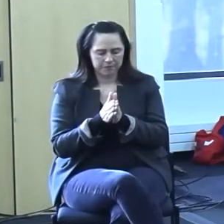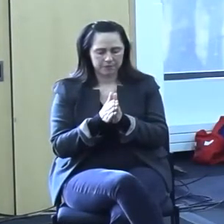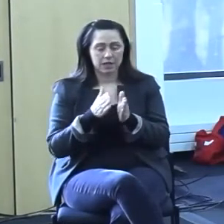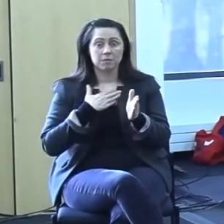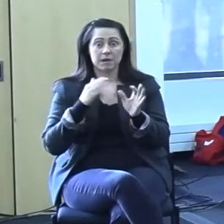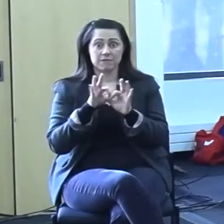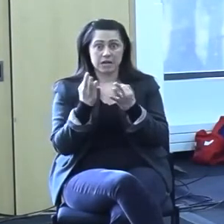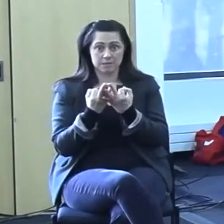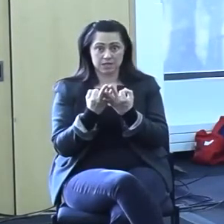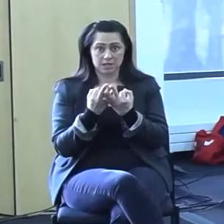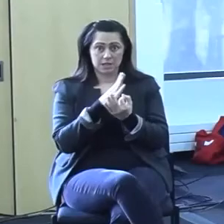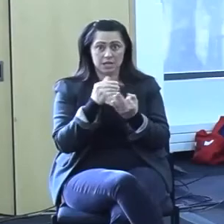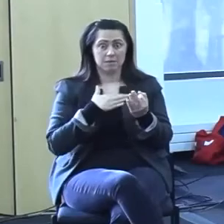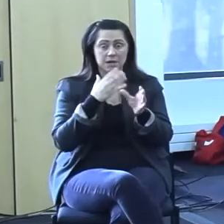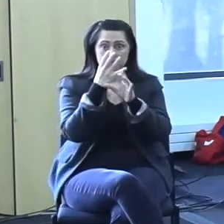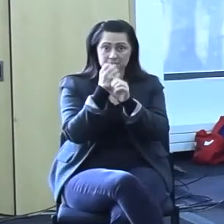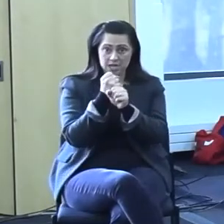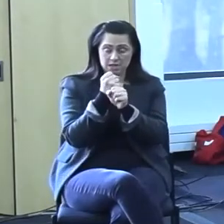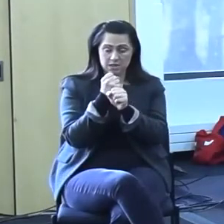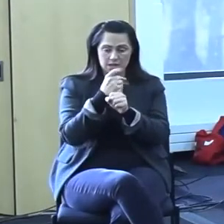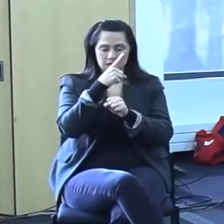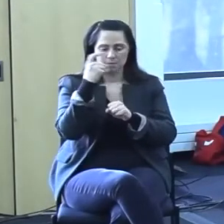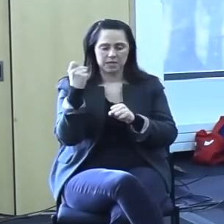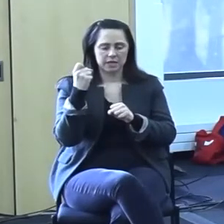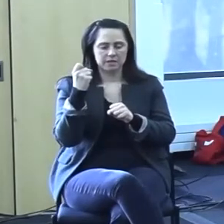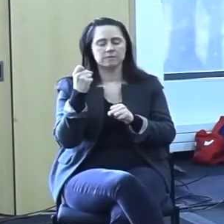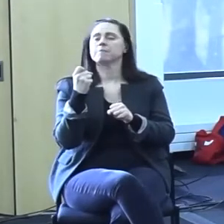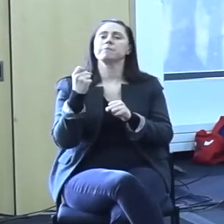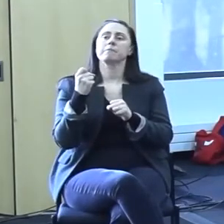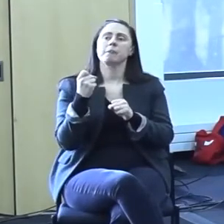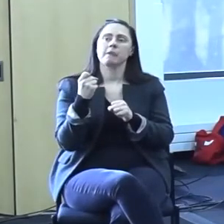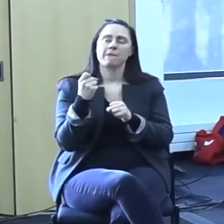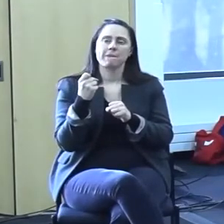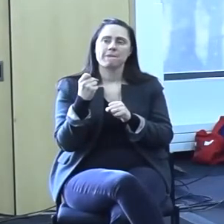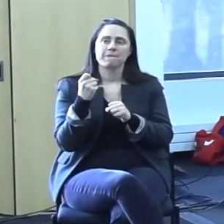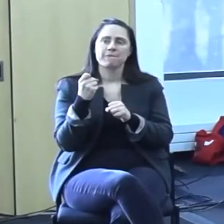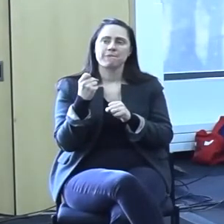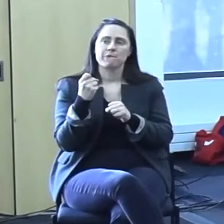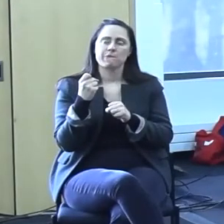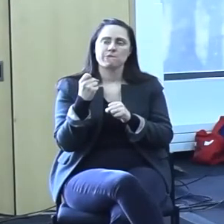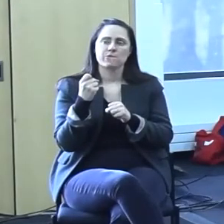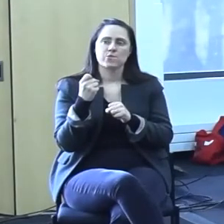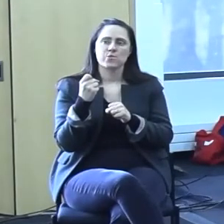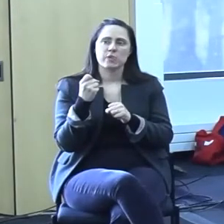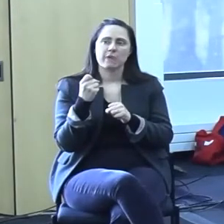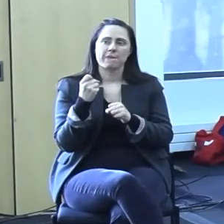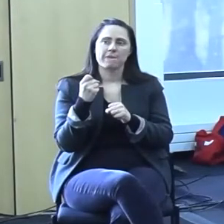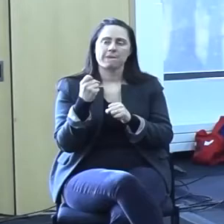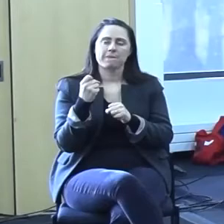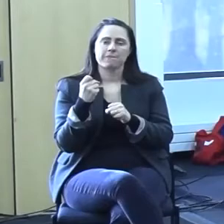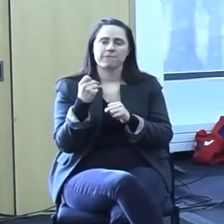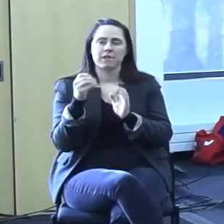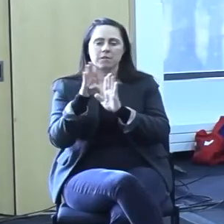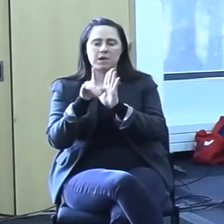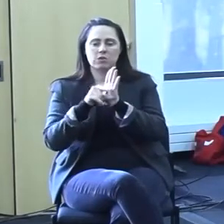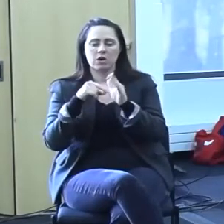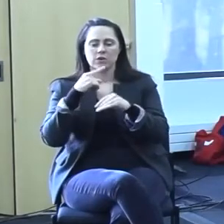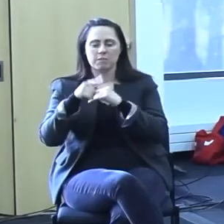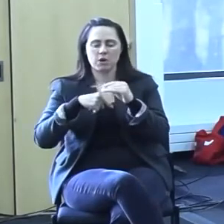my family and my faith, because a little background about